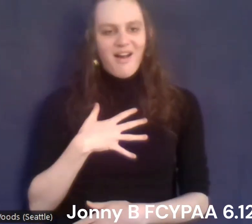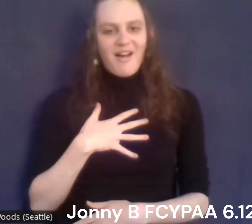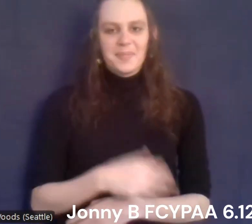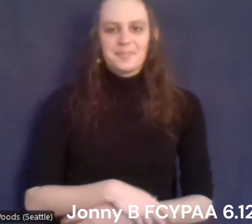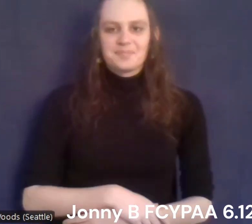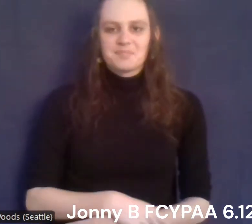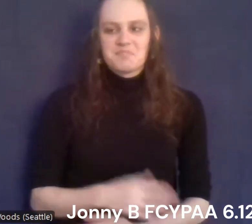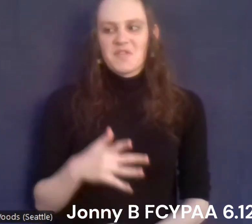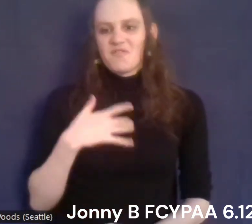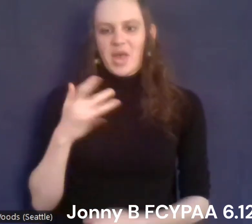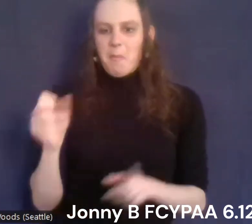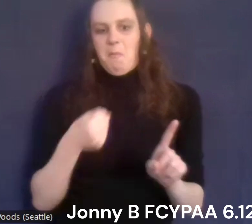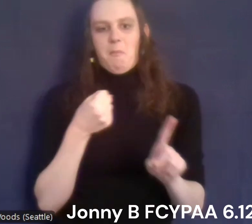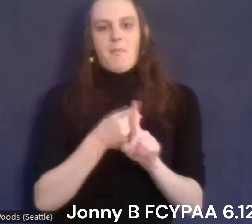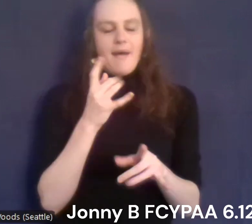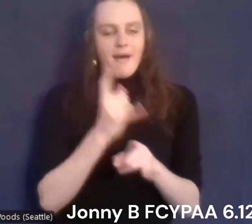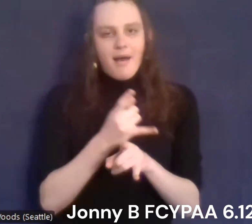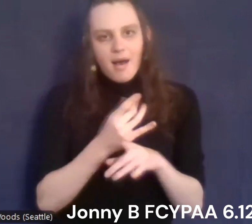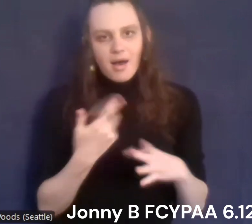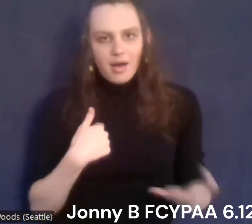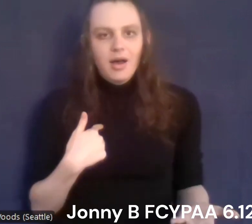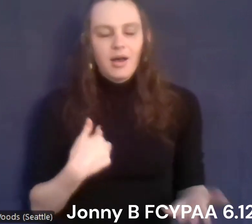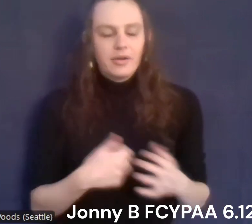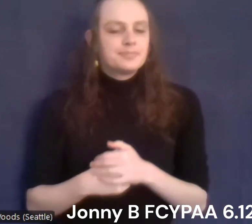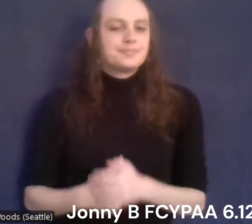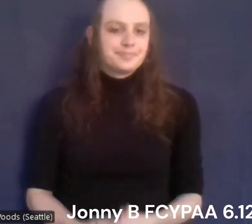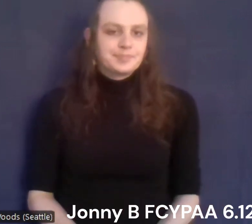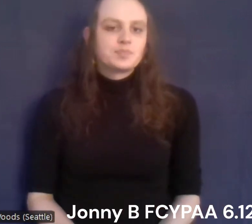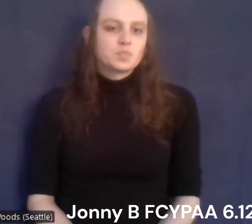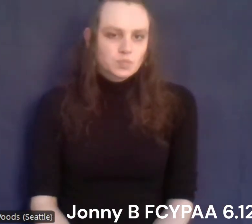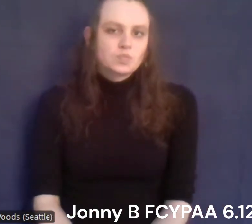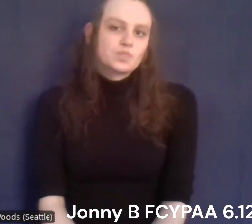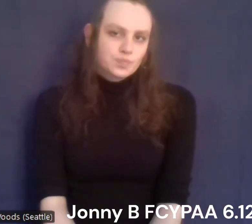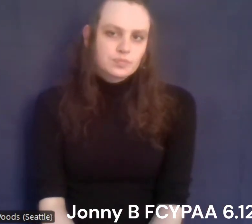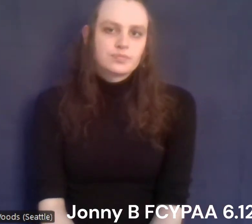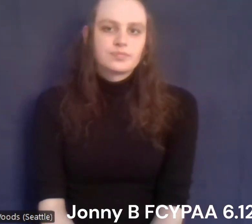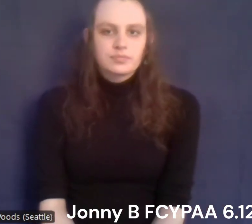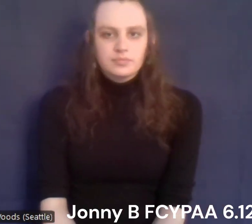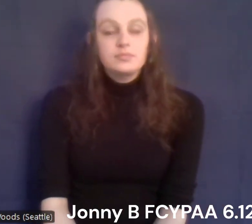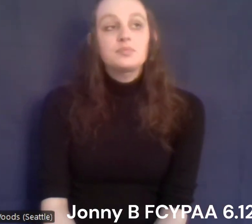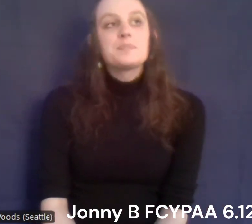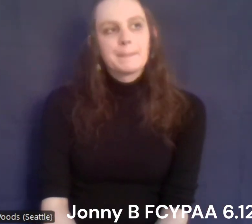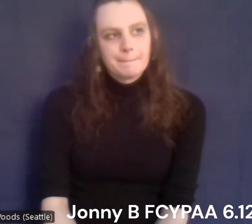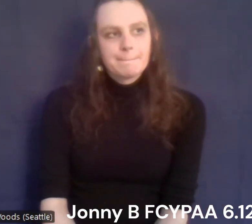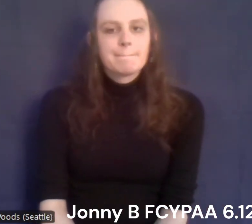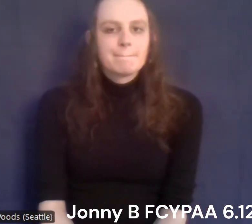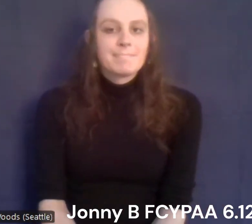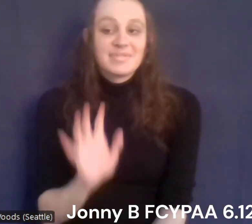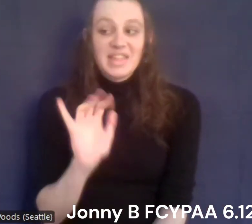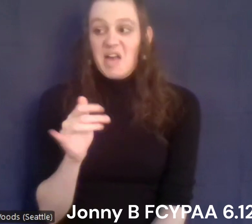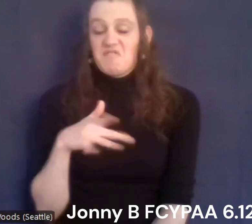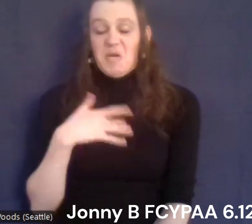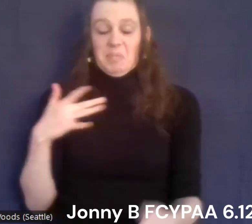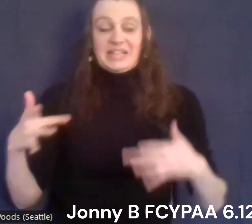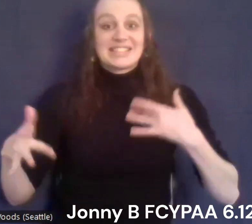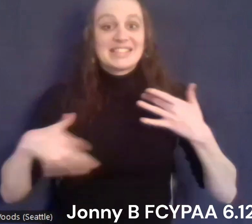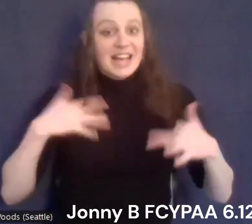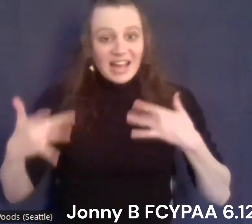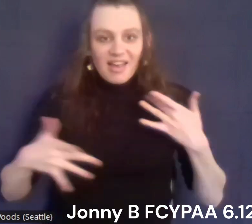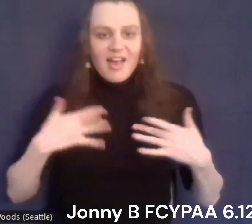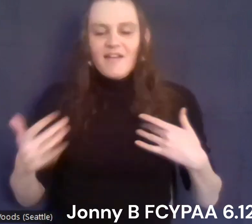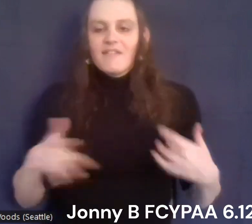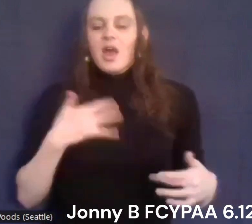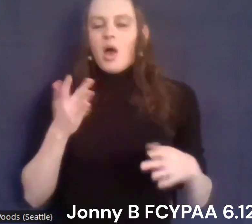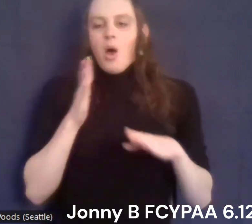the effects of alcohol. And I truly, that was excitement because I got that ease,